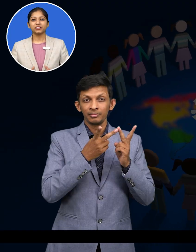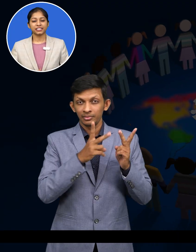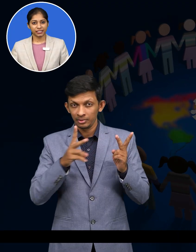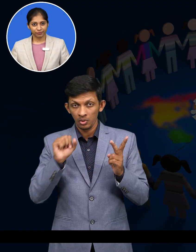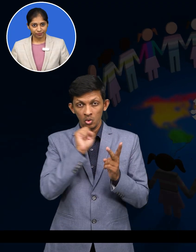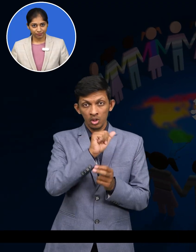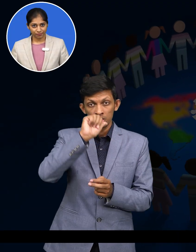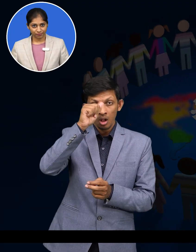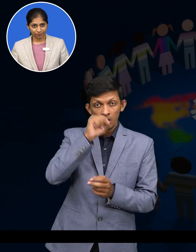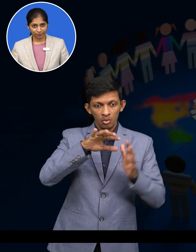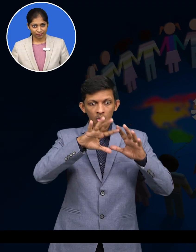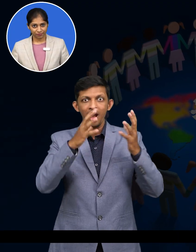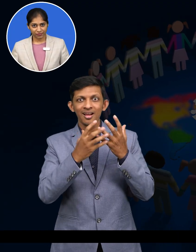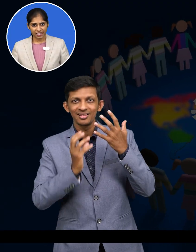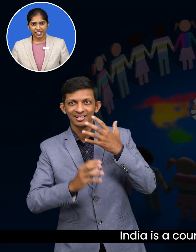Diversity.